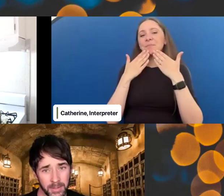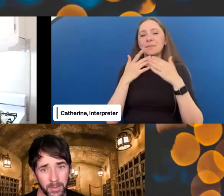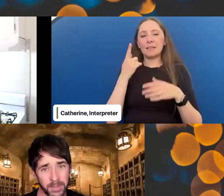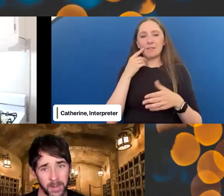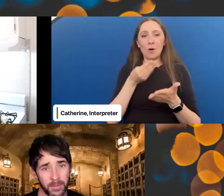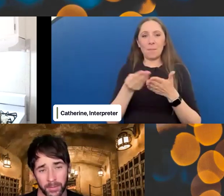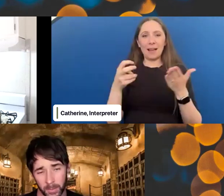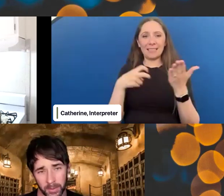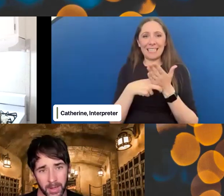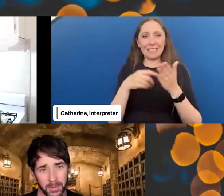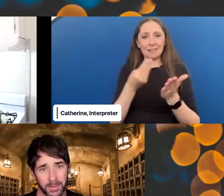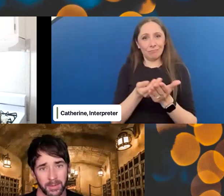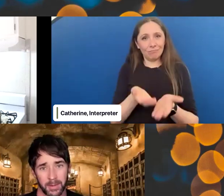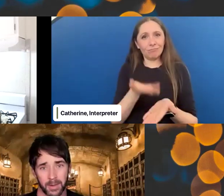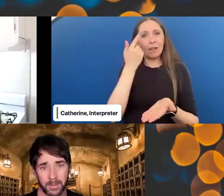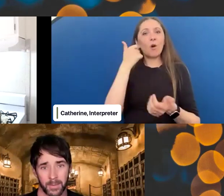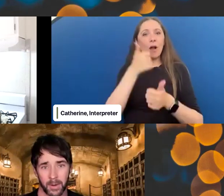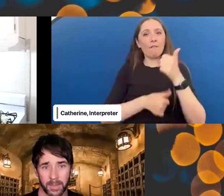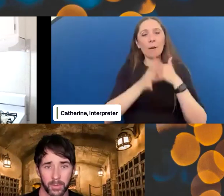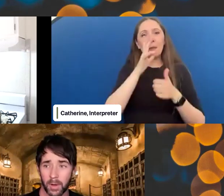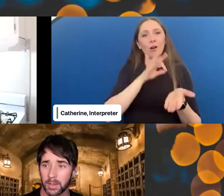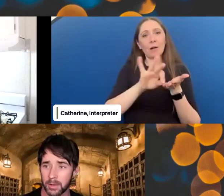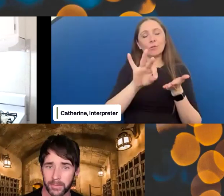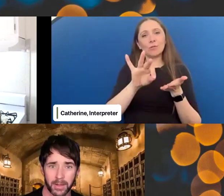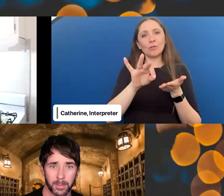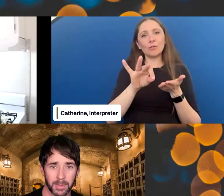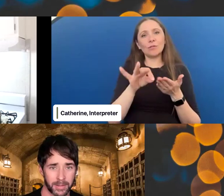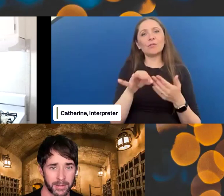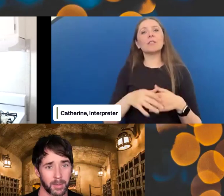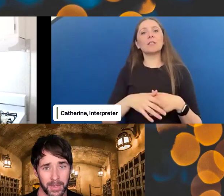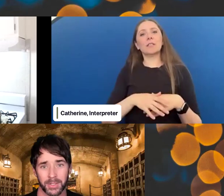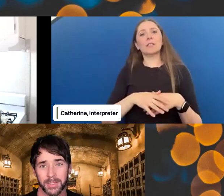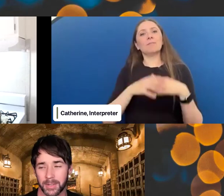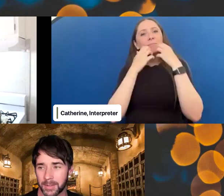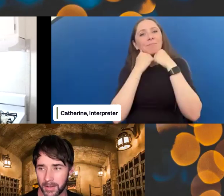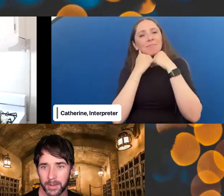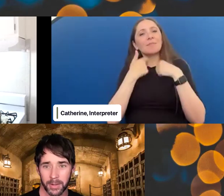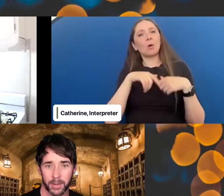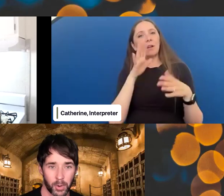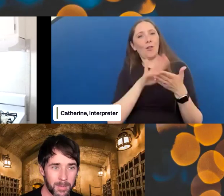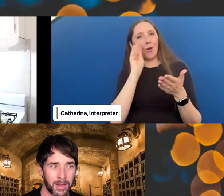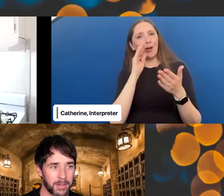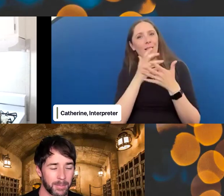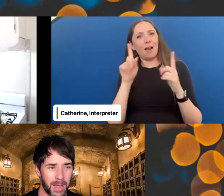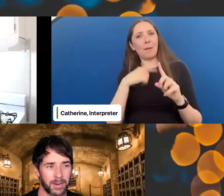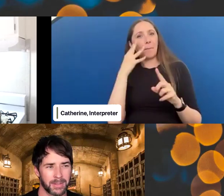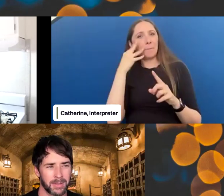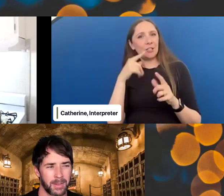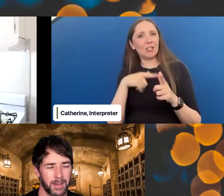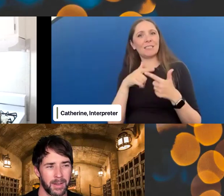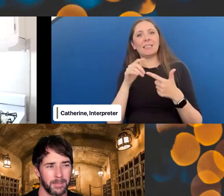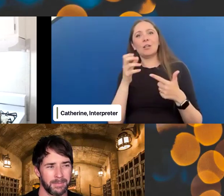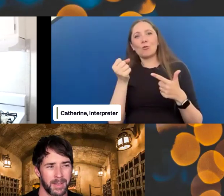these tickets and raising money for Every Mother Counts. And, I think we've all learned a valuable lesson about peaches and creaming and